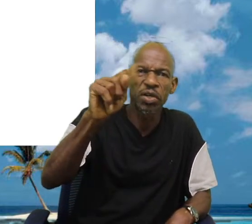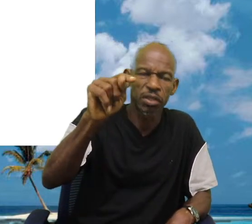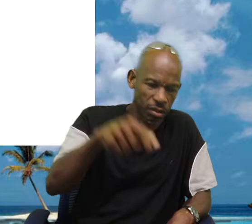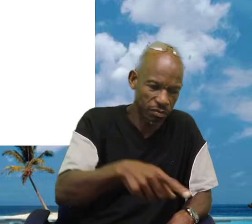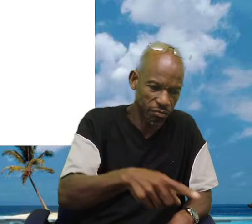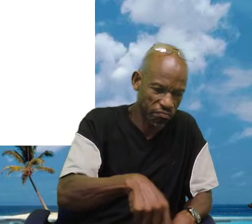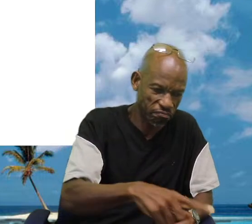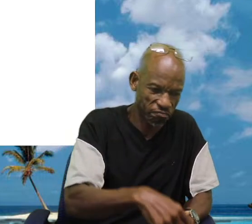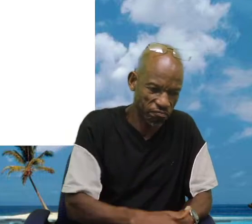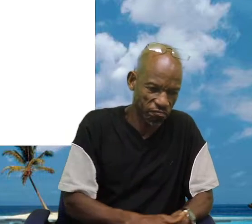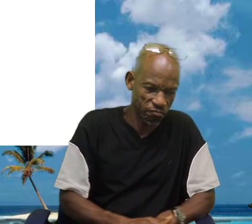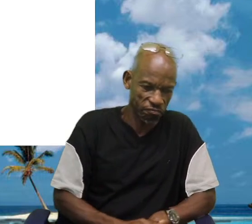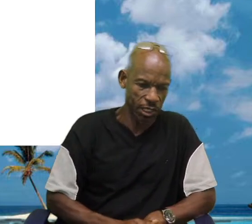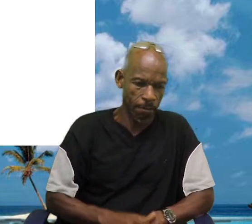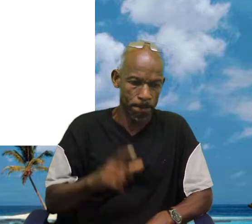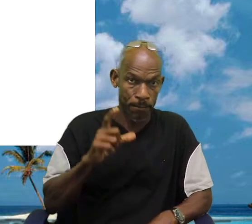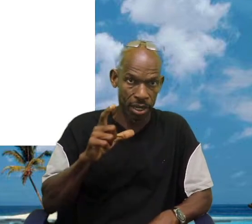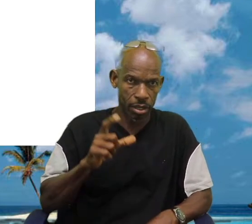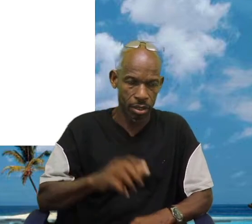5 adjectives.